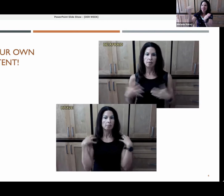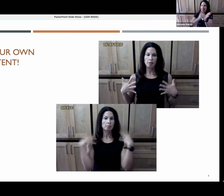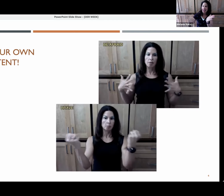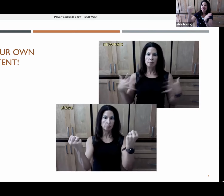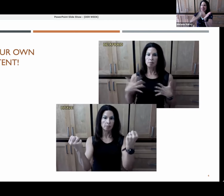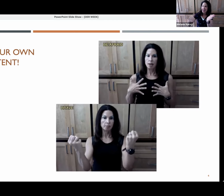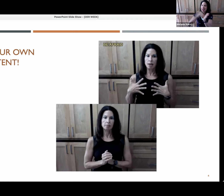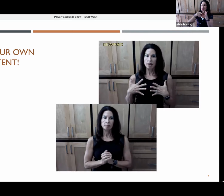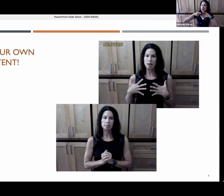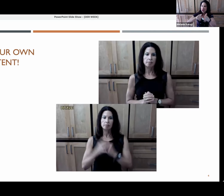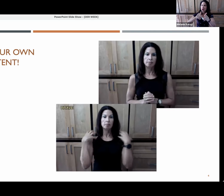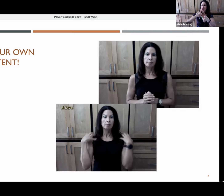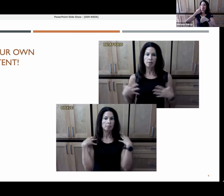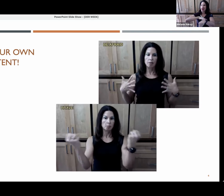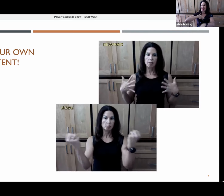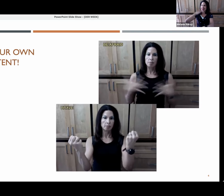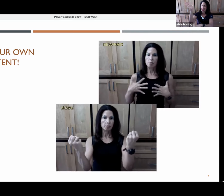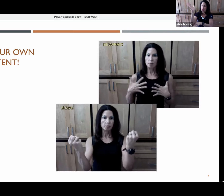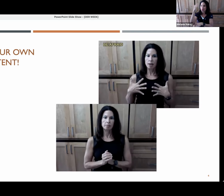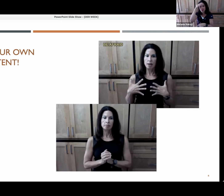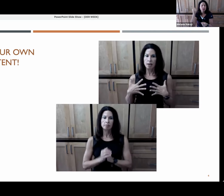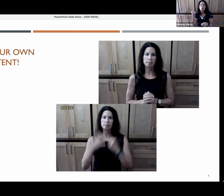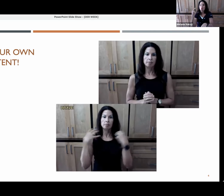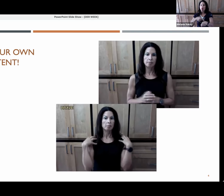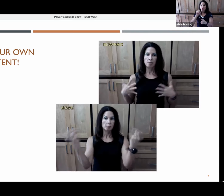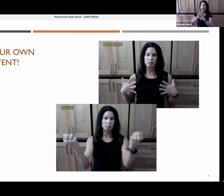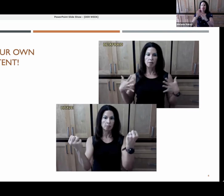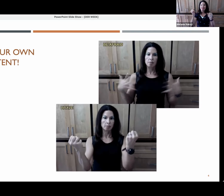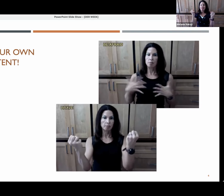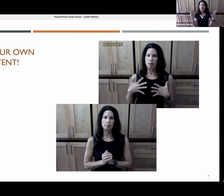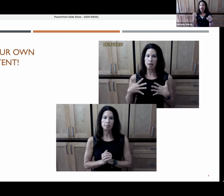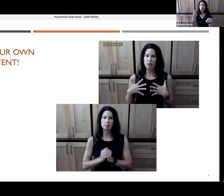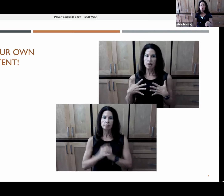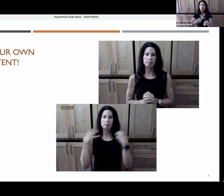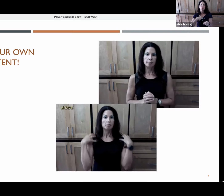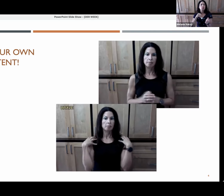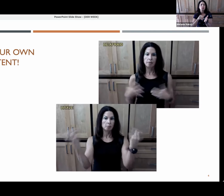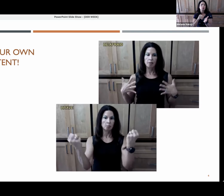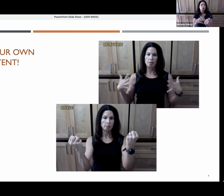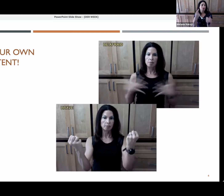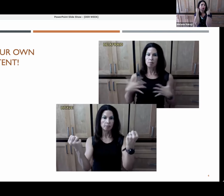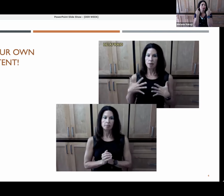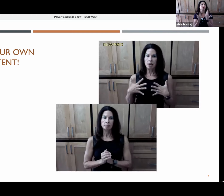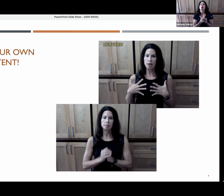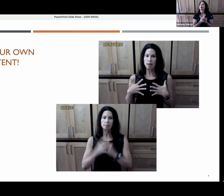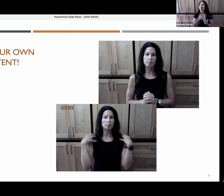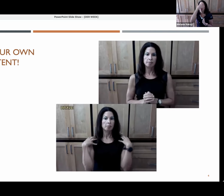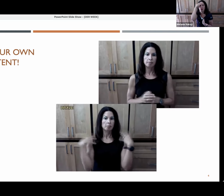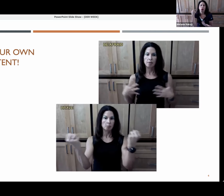up on the screen. So these are GIFs that occur again and again, so people can watch those and see the sign. If